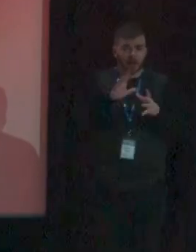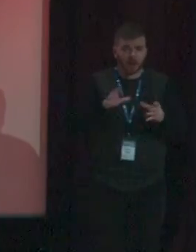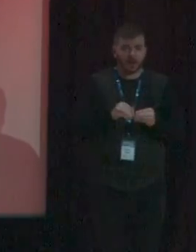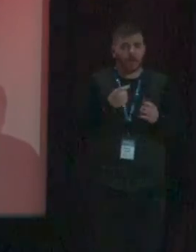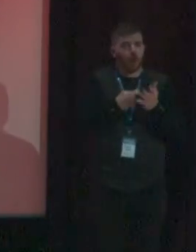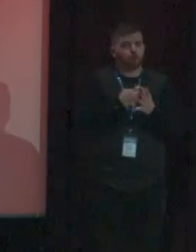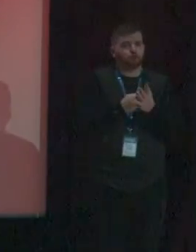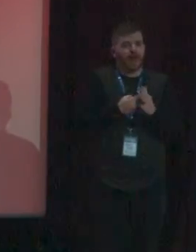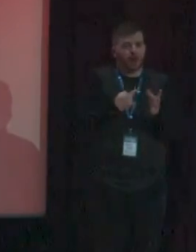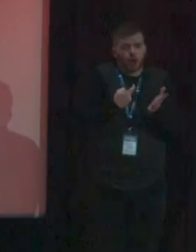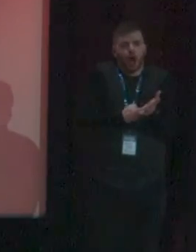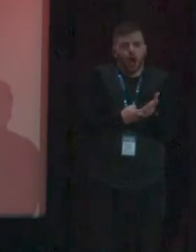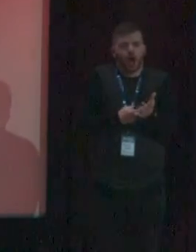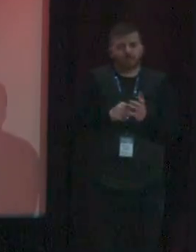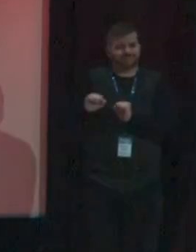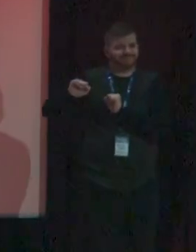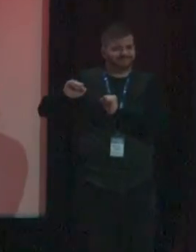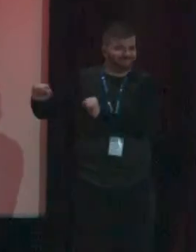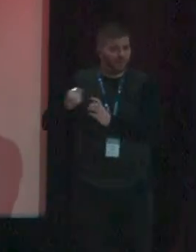Ragnar had to get the hour slot, didn't he?